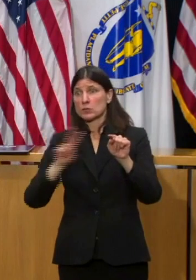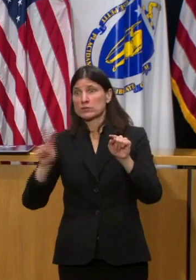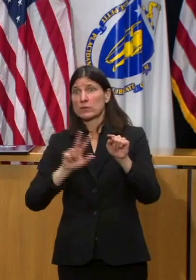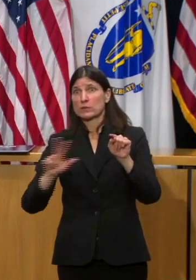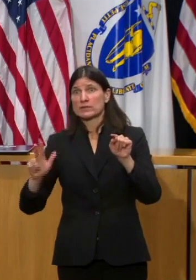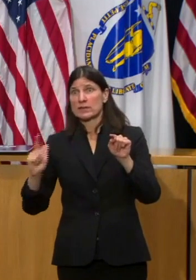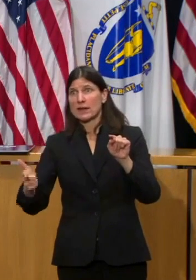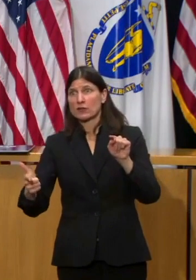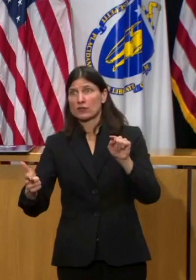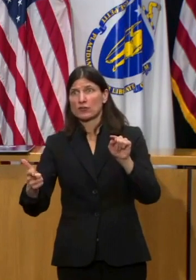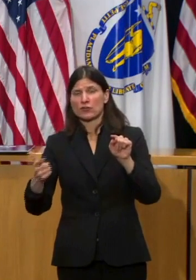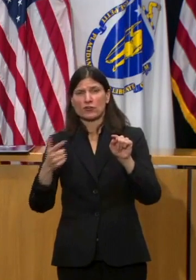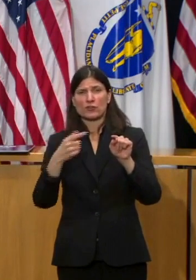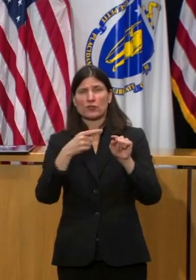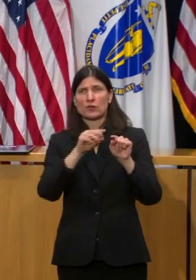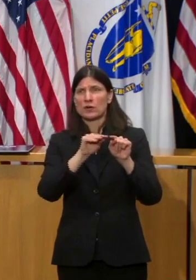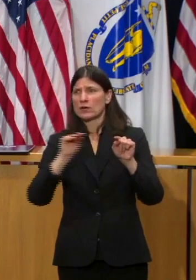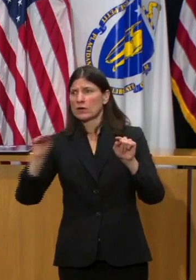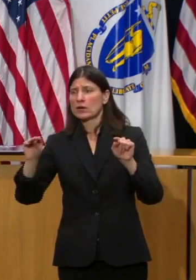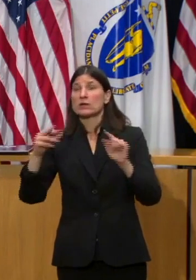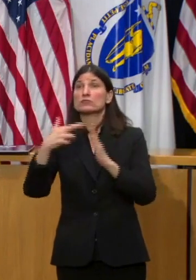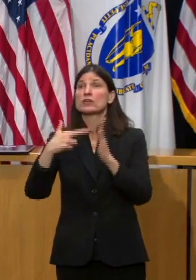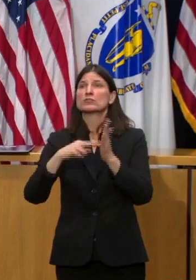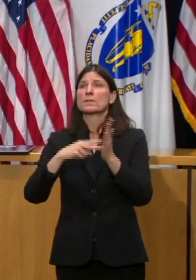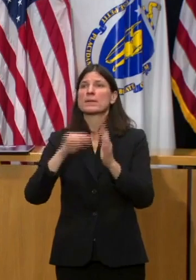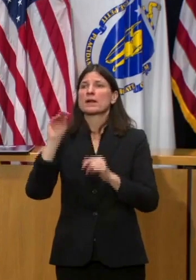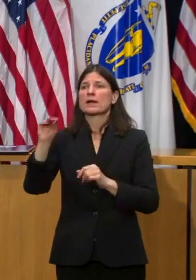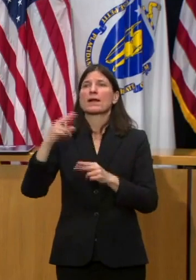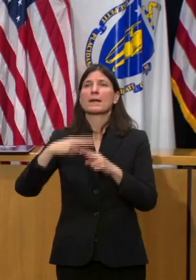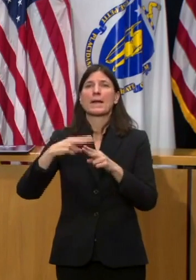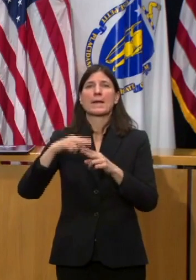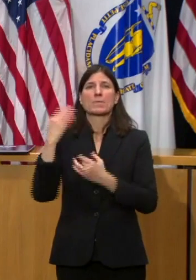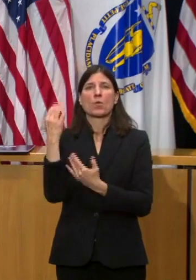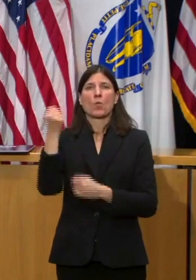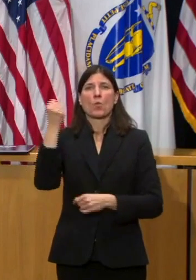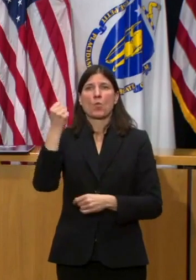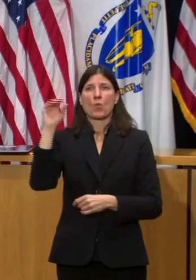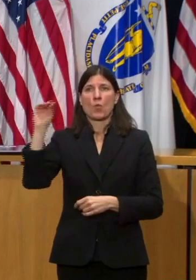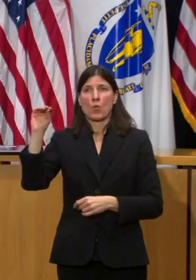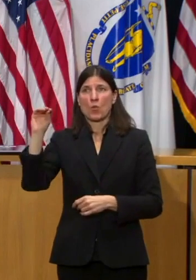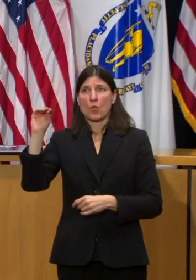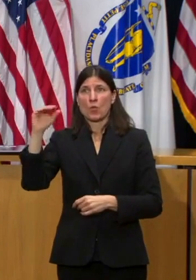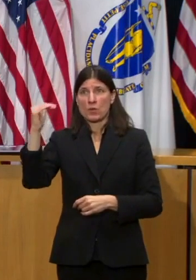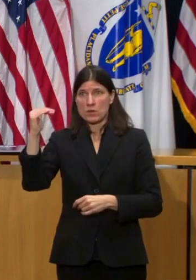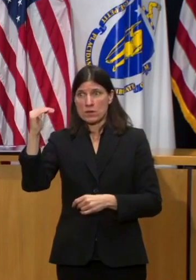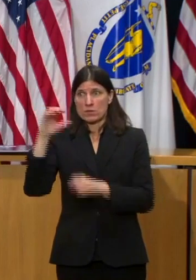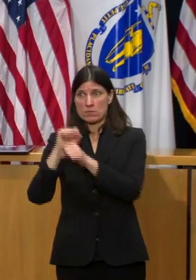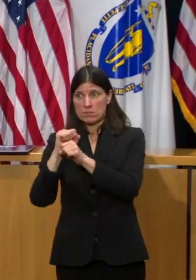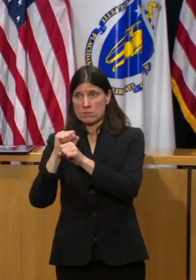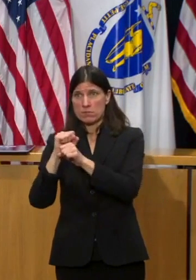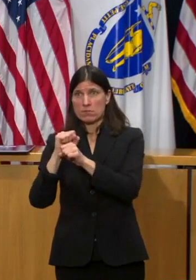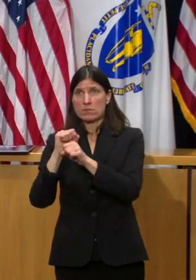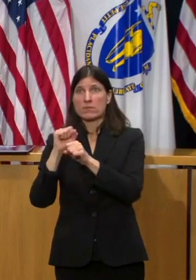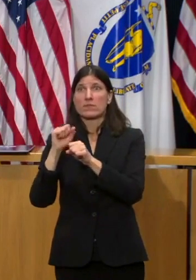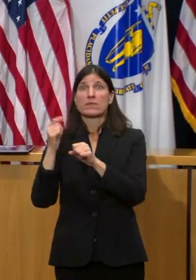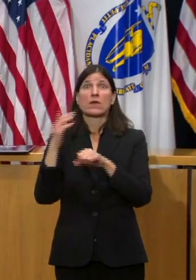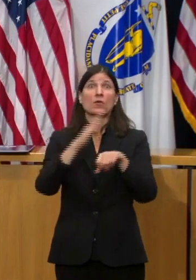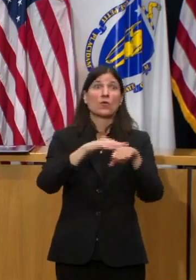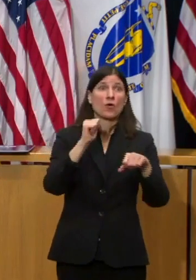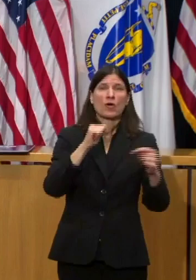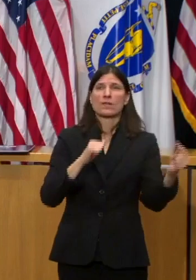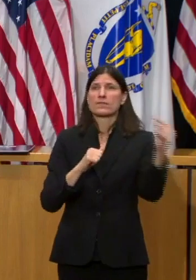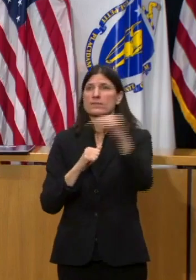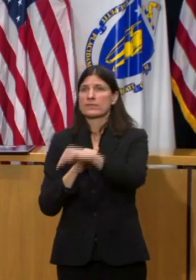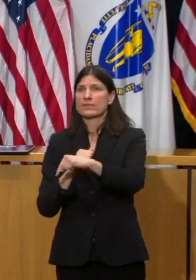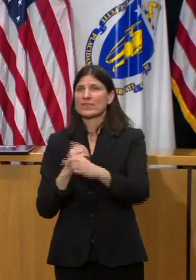depending upon the size of the universe that's eligible. What would be really great from my point of view with respect to the congressional